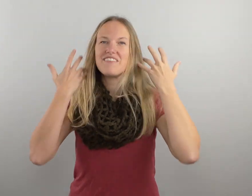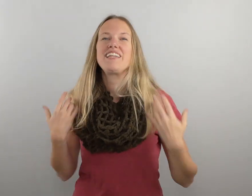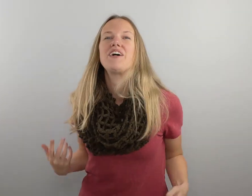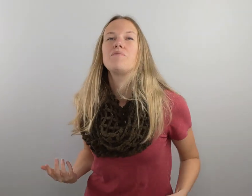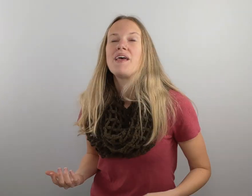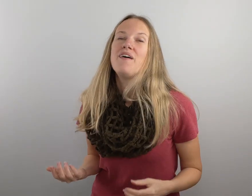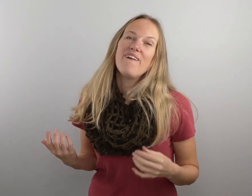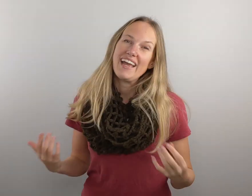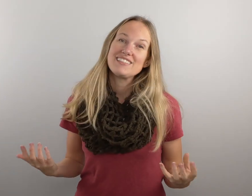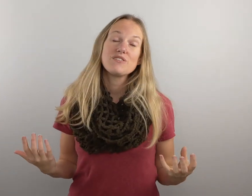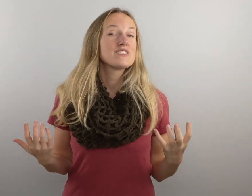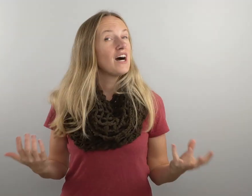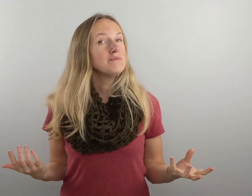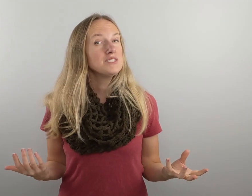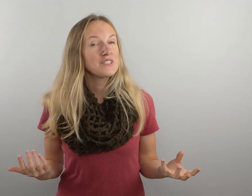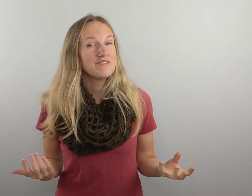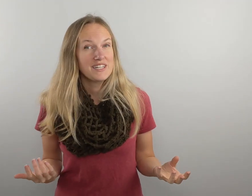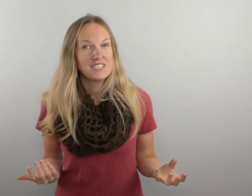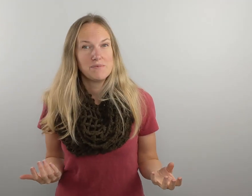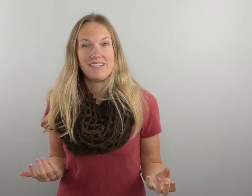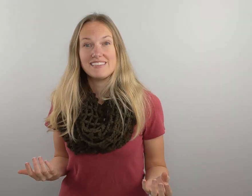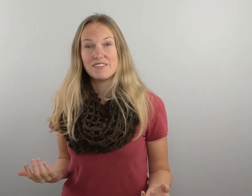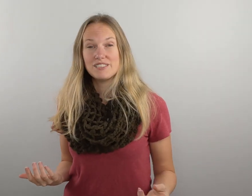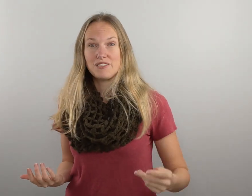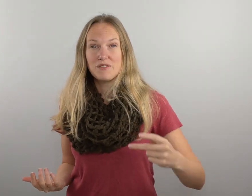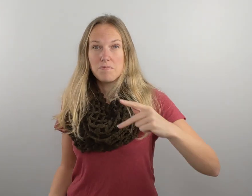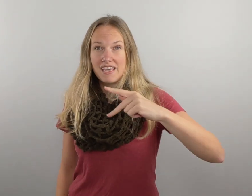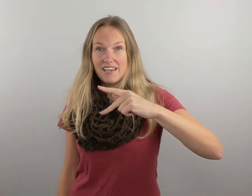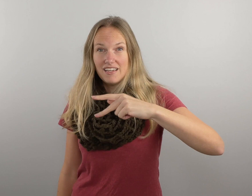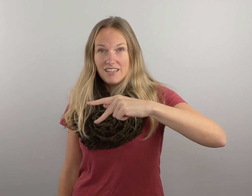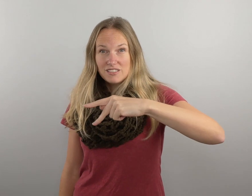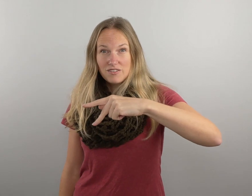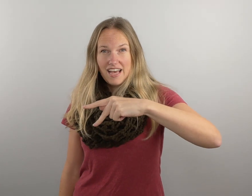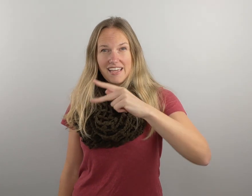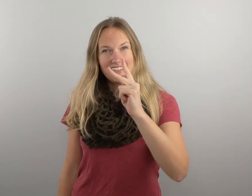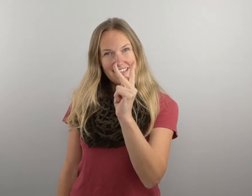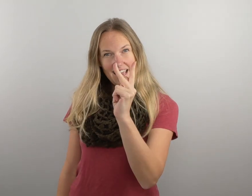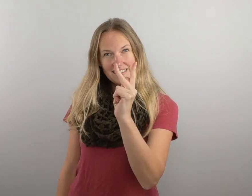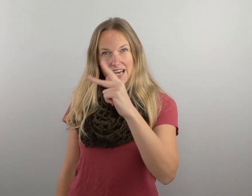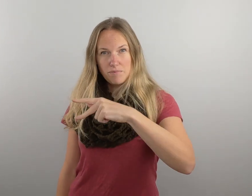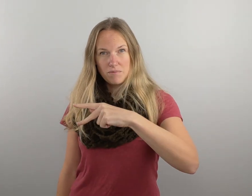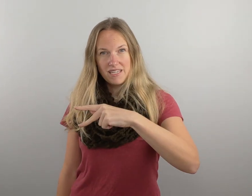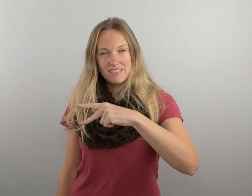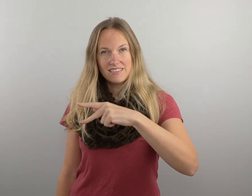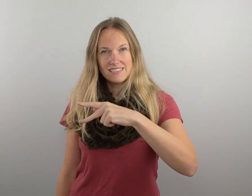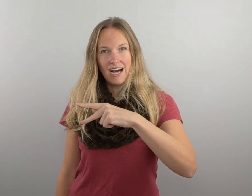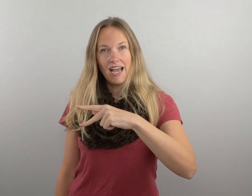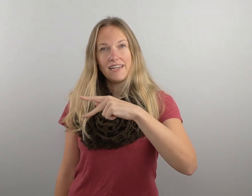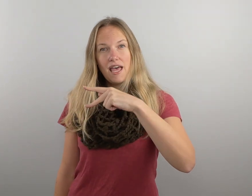video. Okay, so Psalms, you're gonna fingerspell it. So it starts with a P, so for that, like K is up and P is on its side.